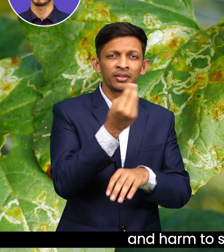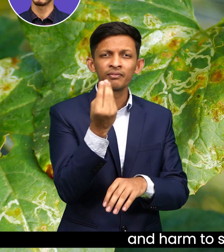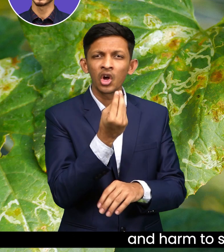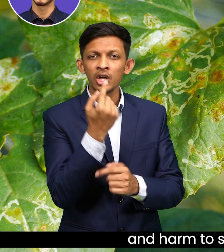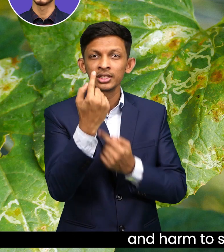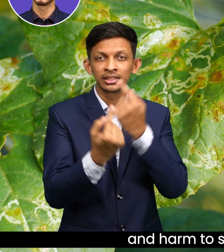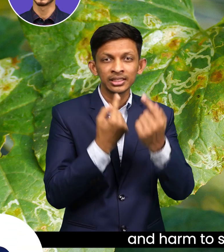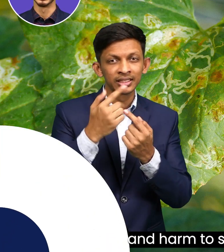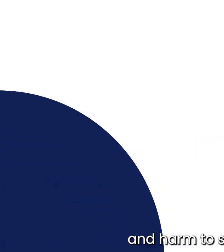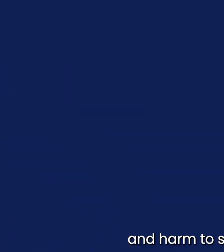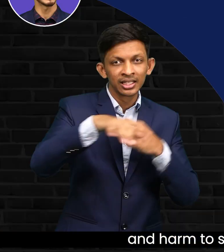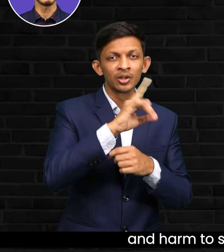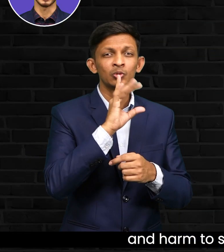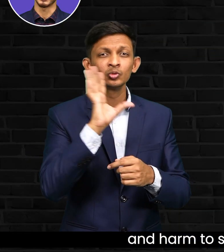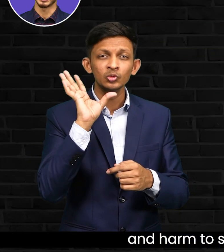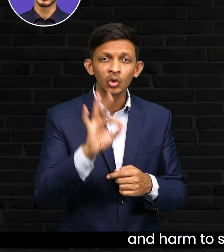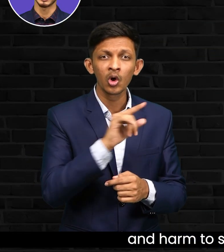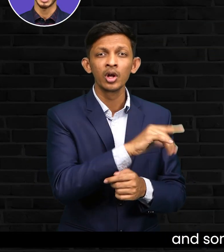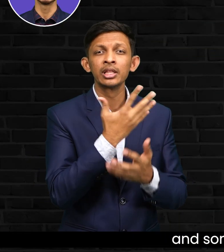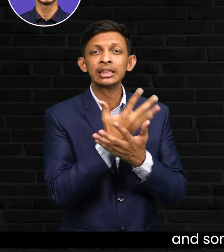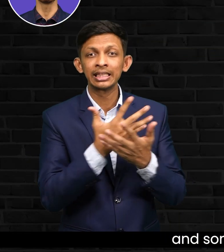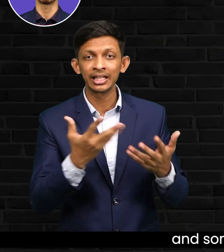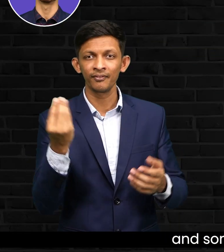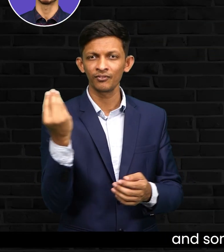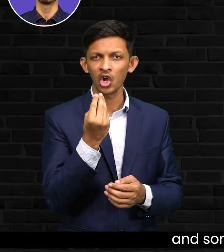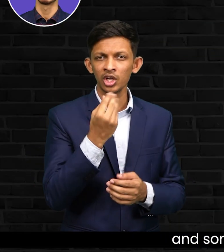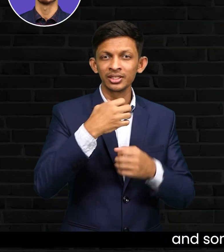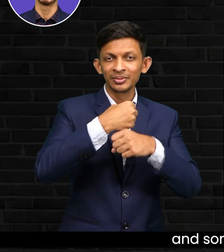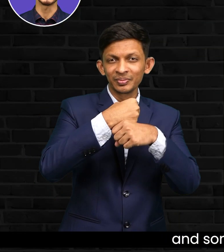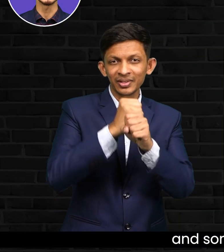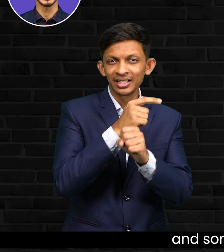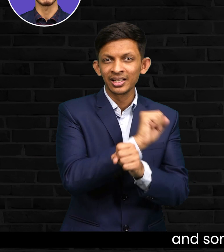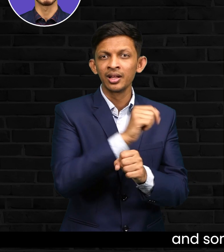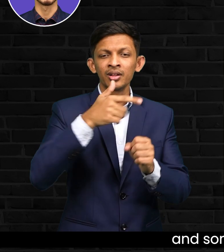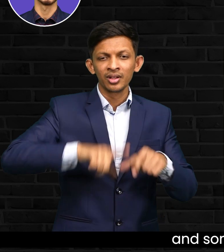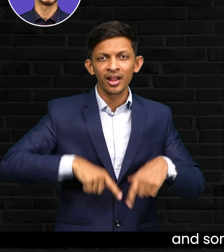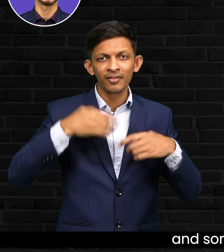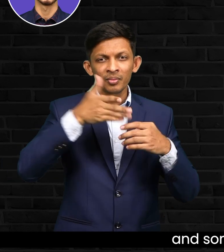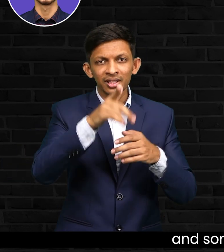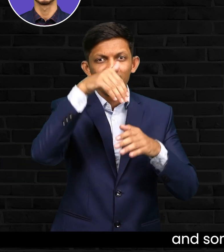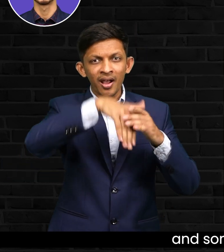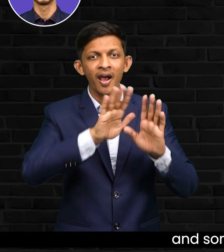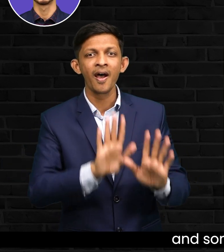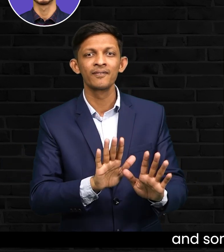some crops, certain materials, and some forms of marine life.